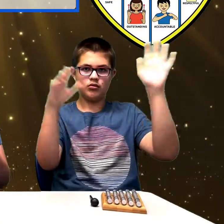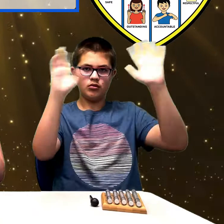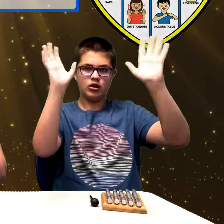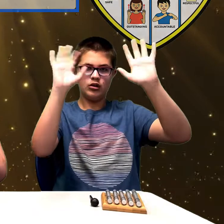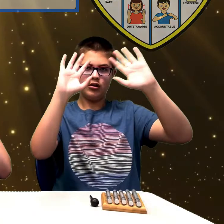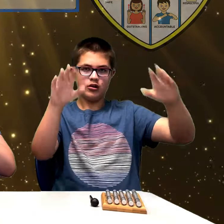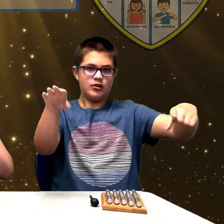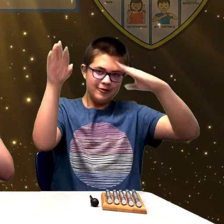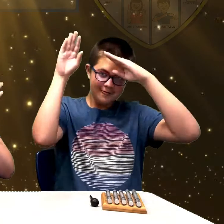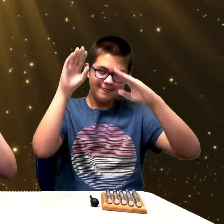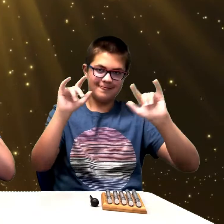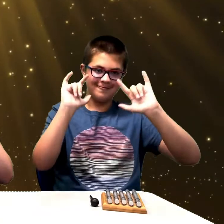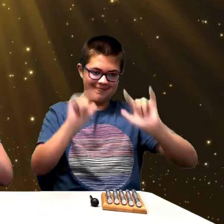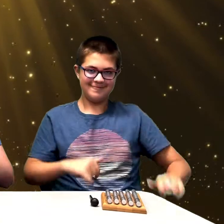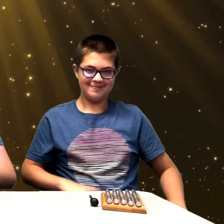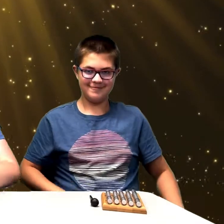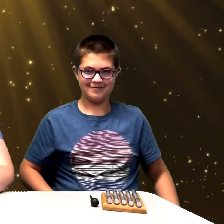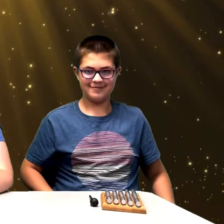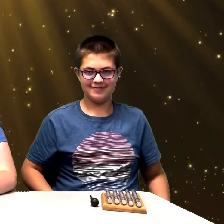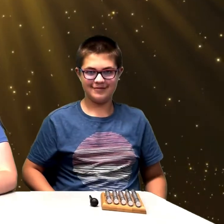team. Bye.